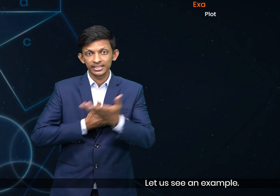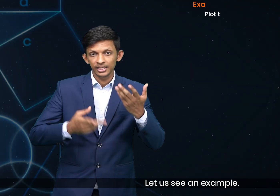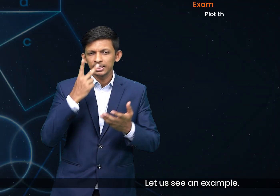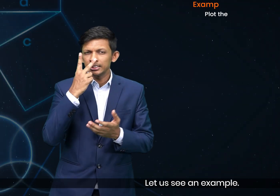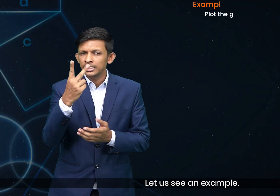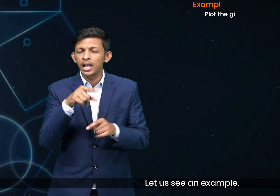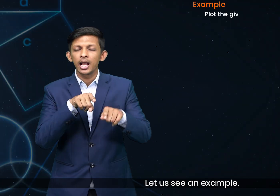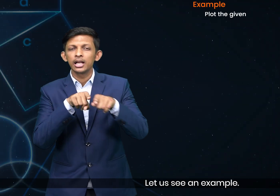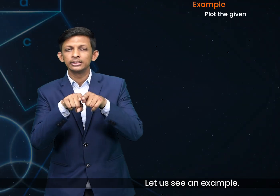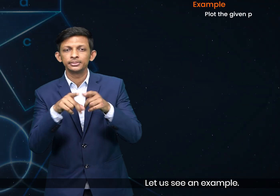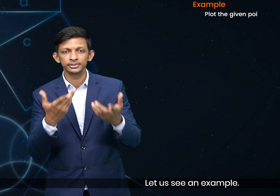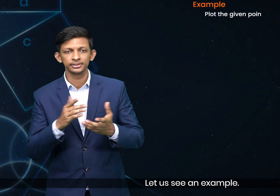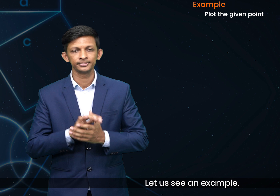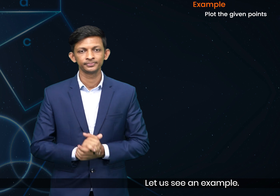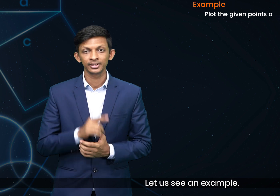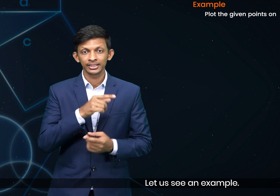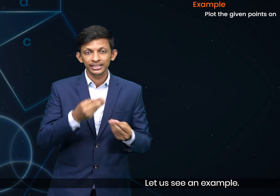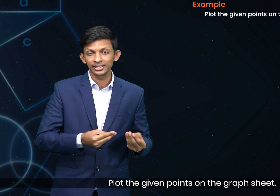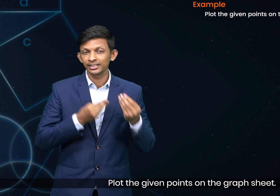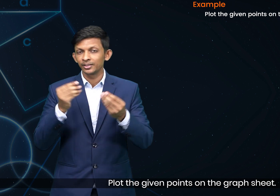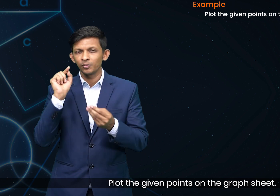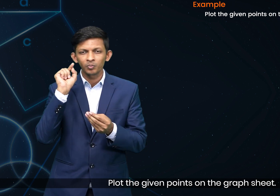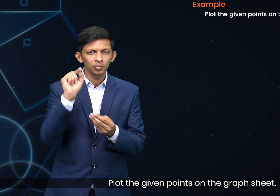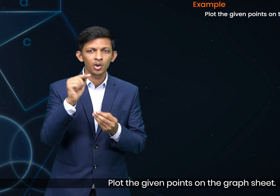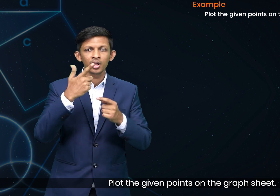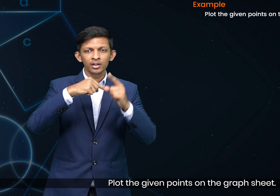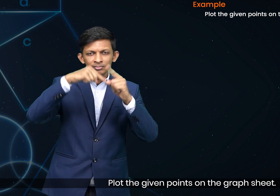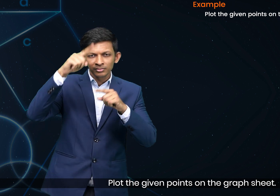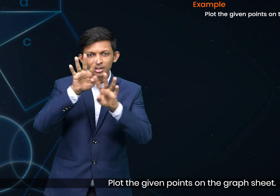Let us see an example. Plot the given points on the graph sheet.